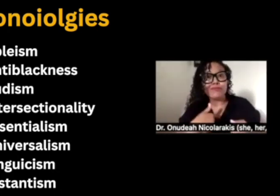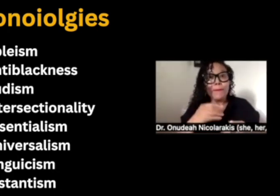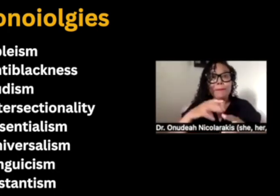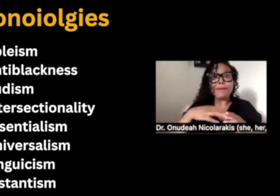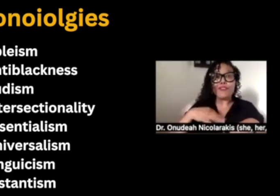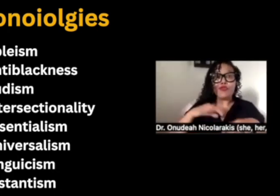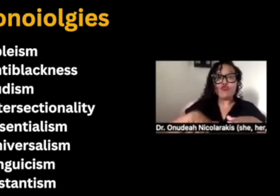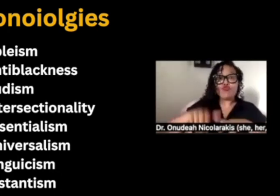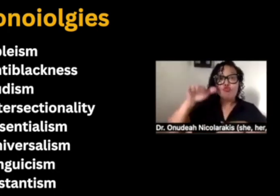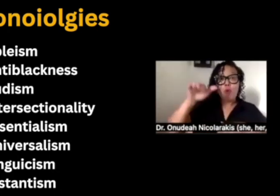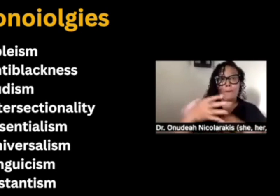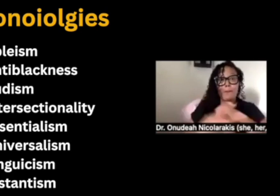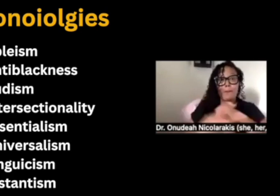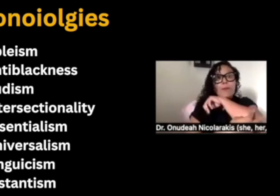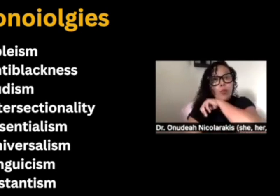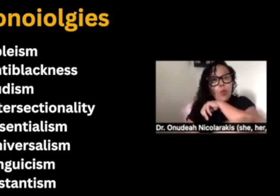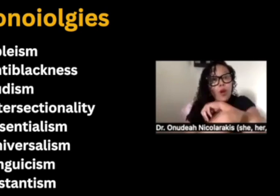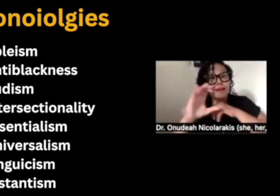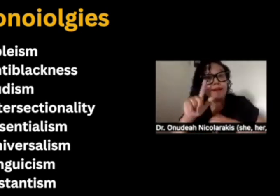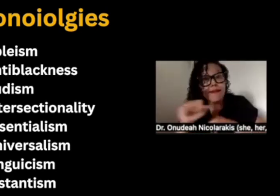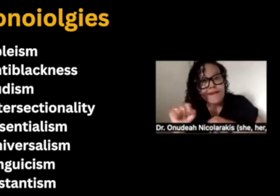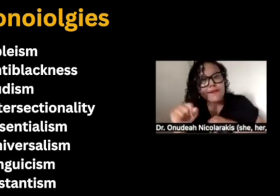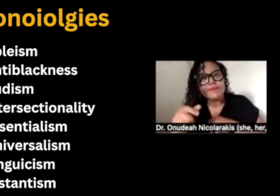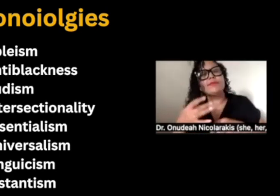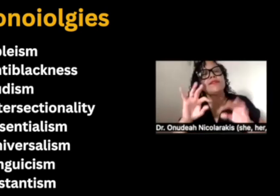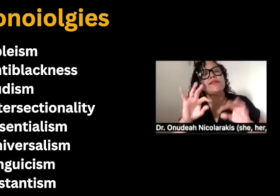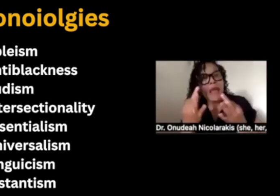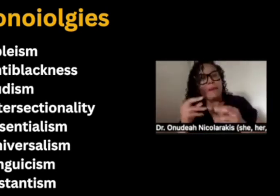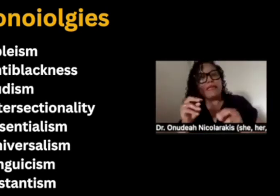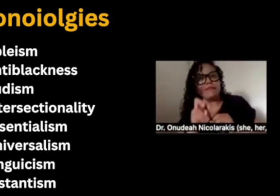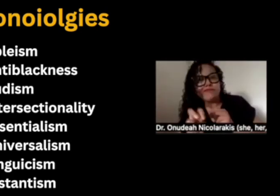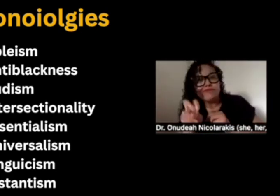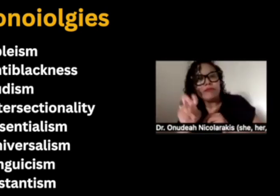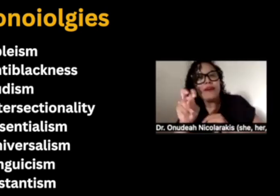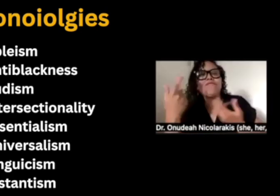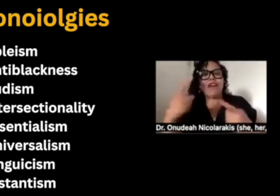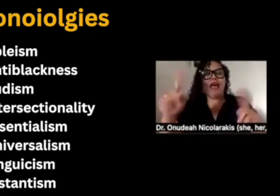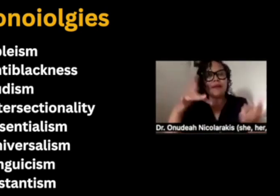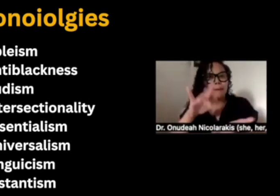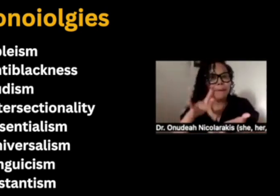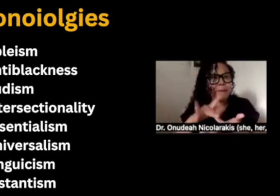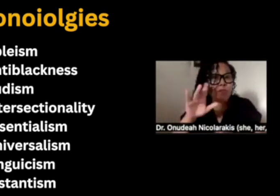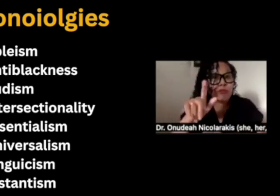my identities. I also grew up in a impoverished class,